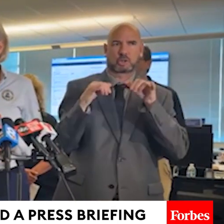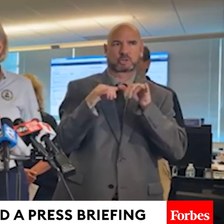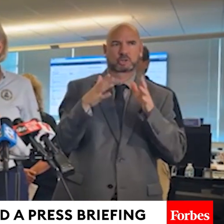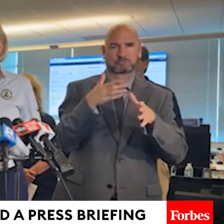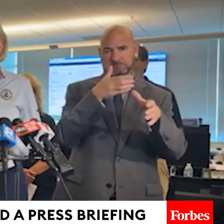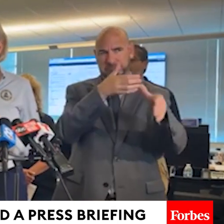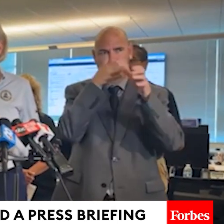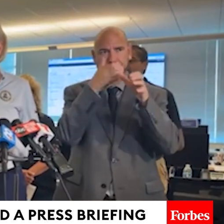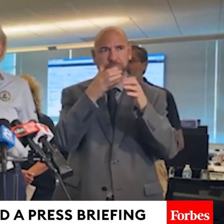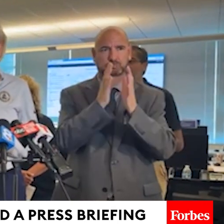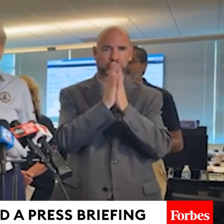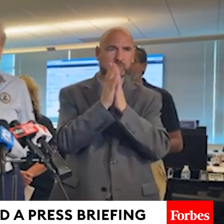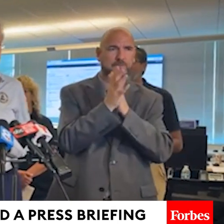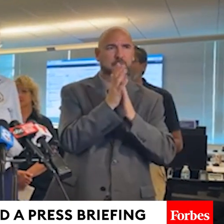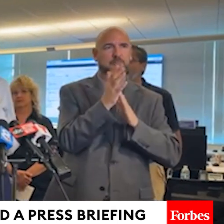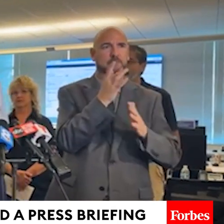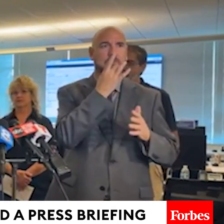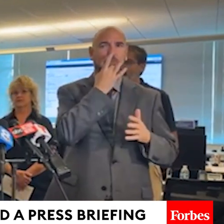right now.